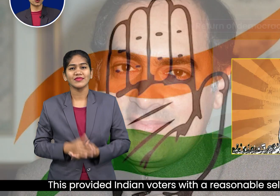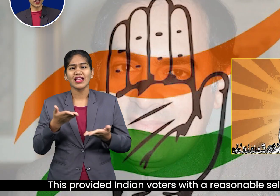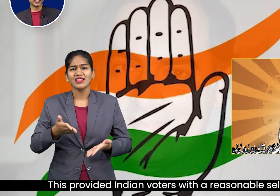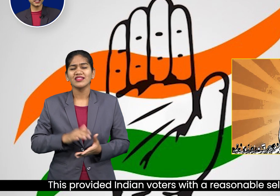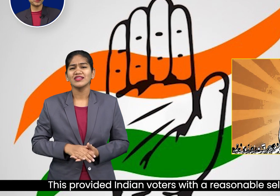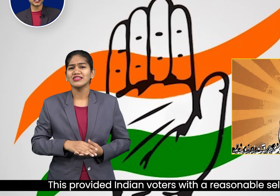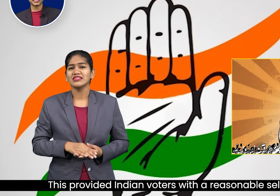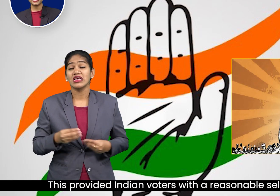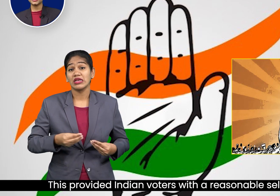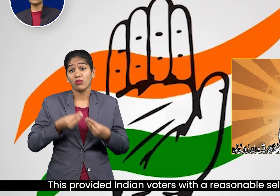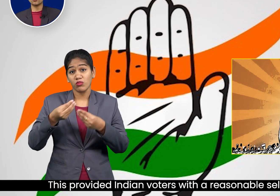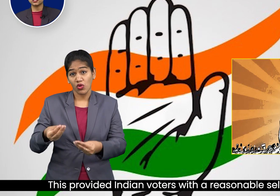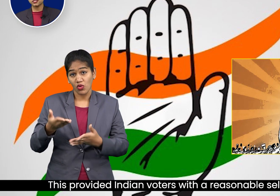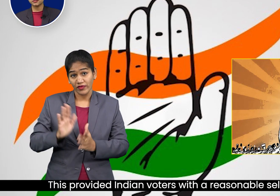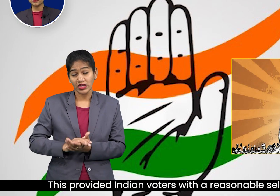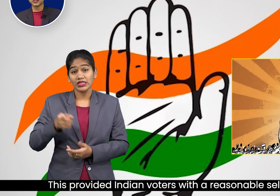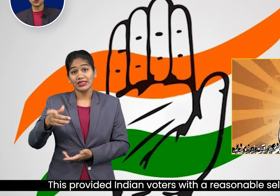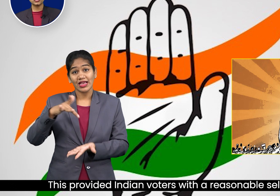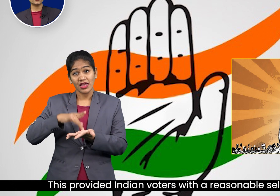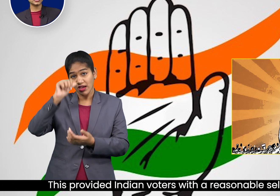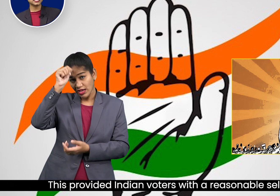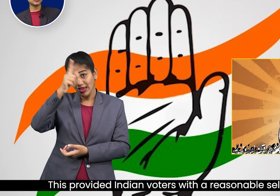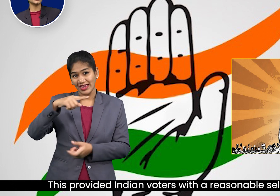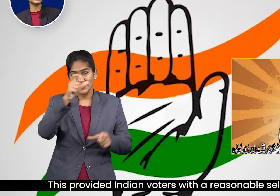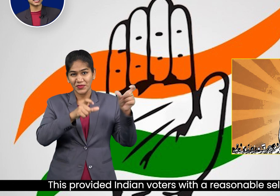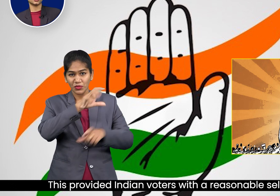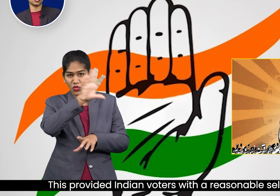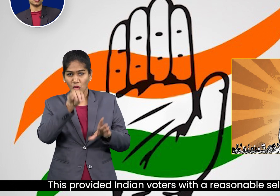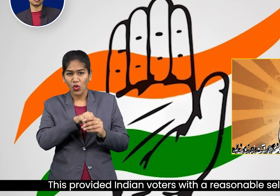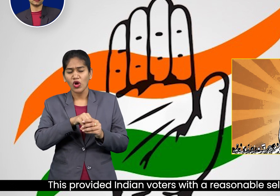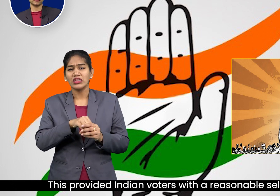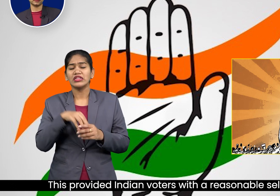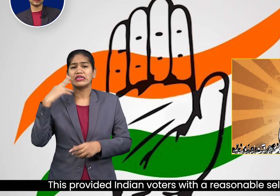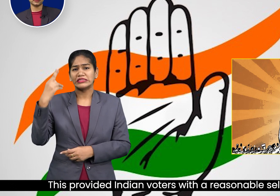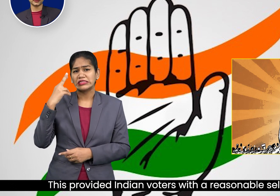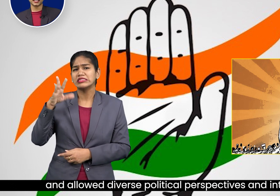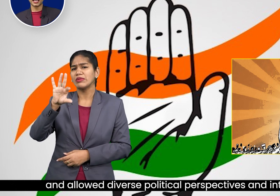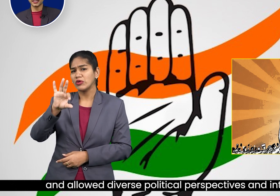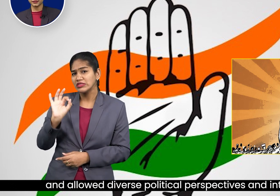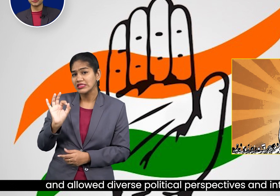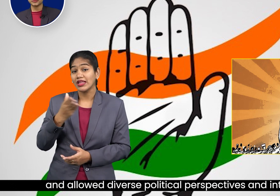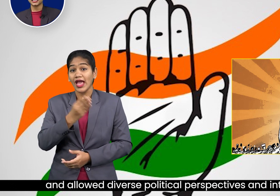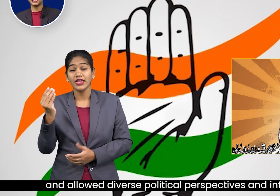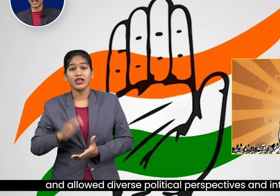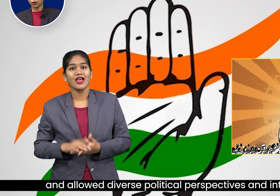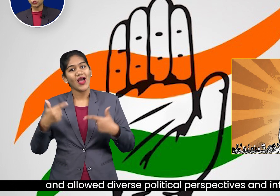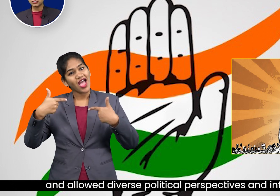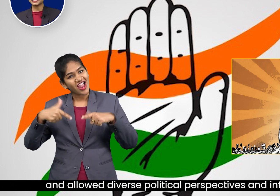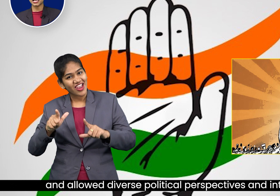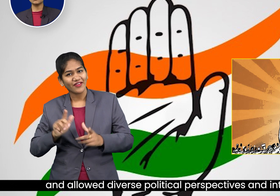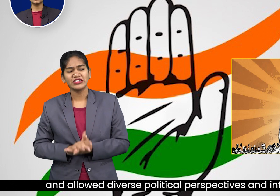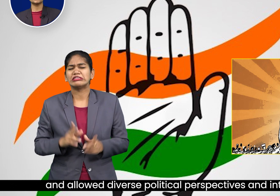This provided Indian voters with a reasonable selection and